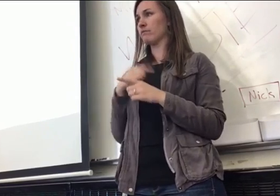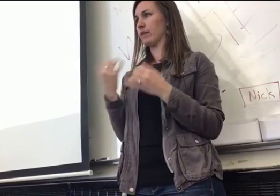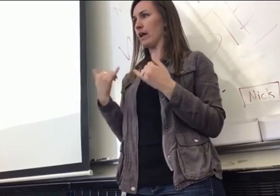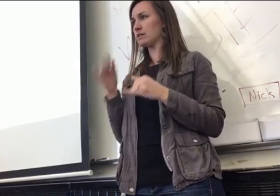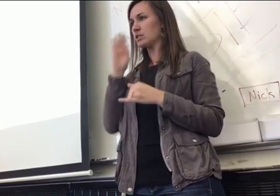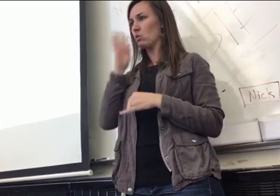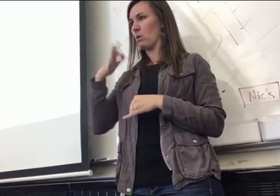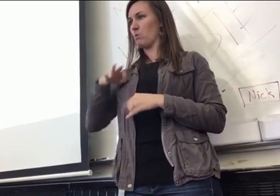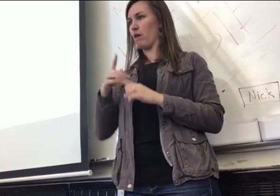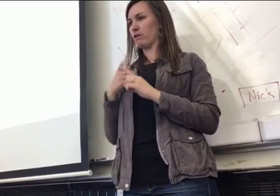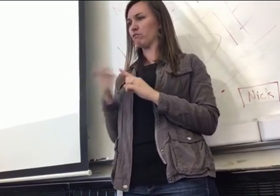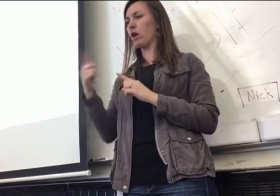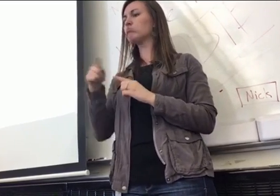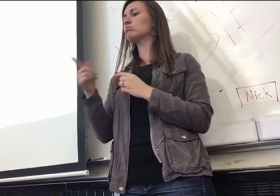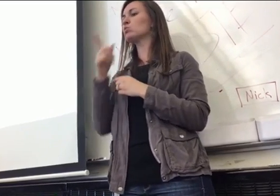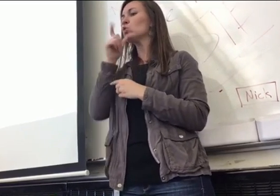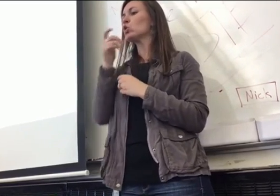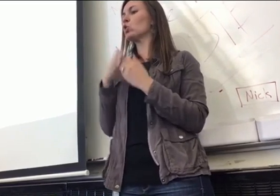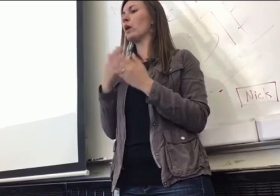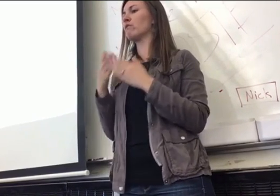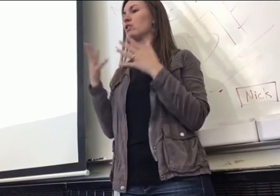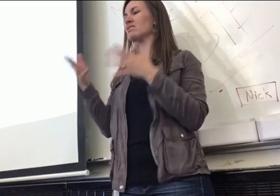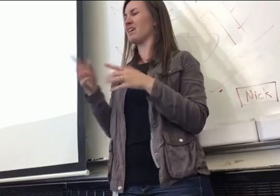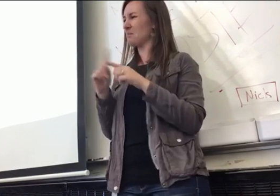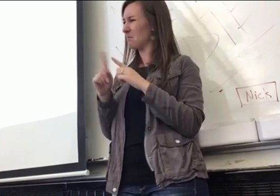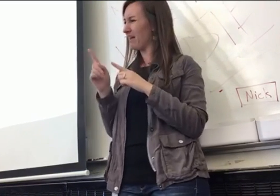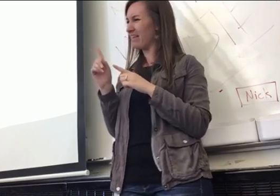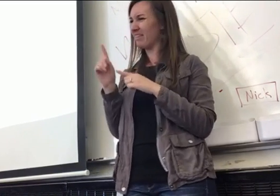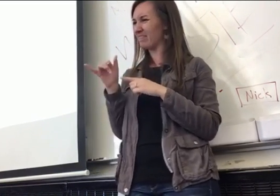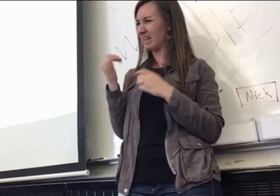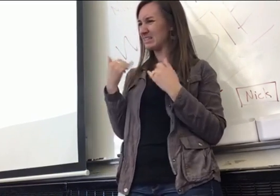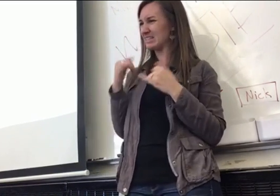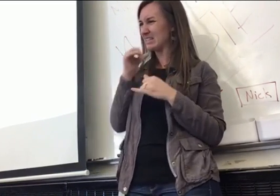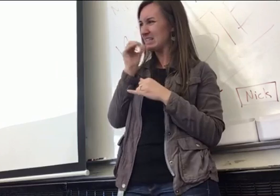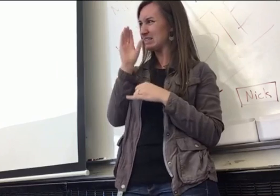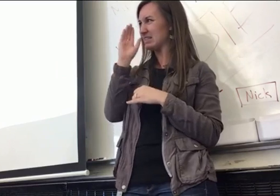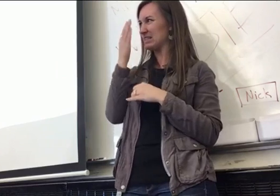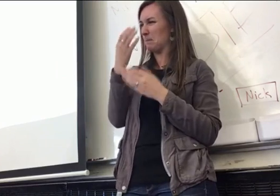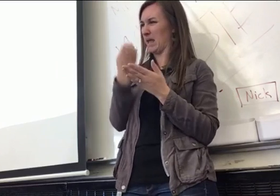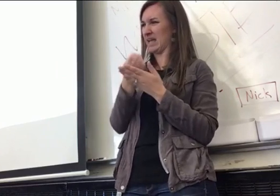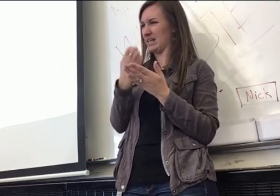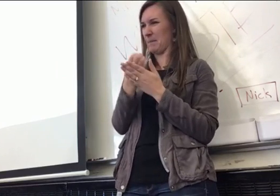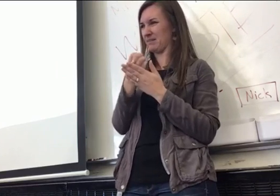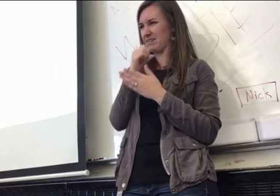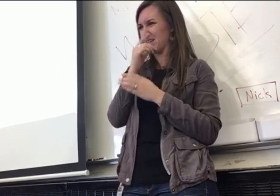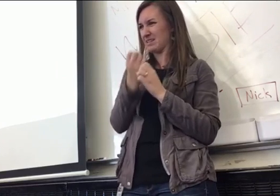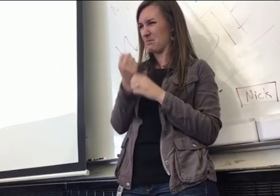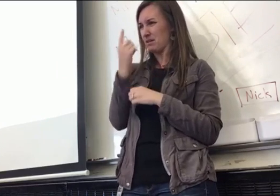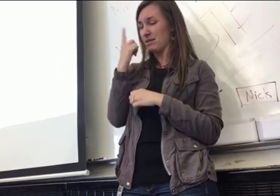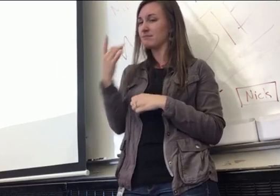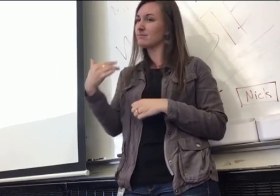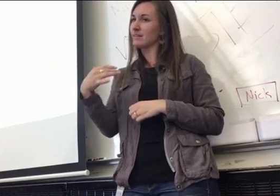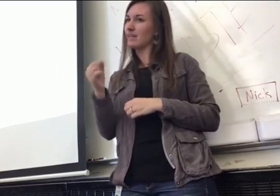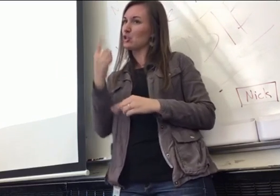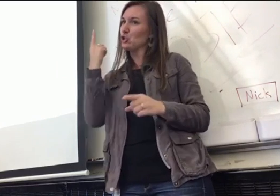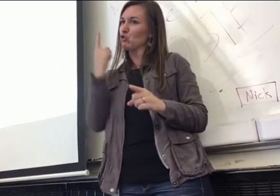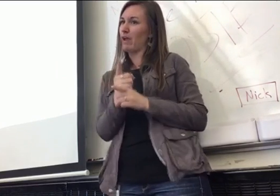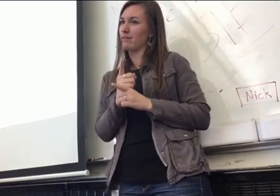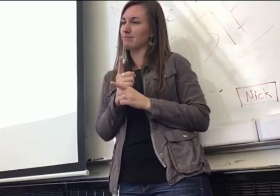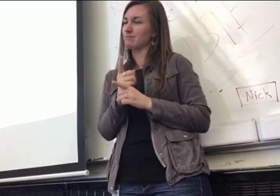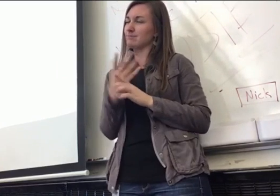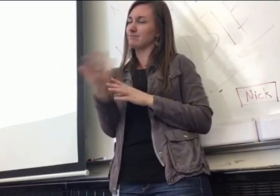make a profit. Yeah. But that still doesn't seem like economically. Yes. Like a smart decision.